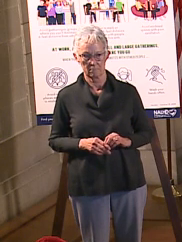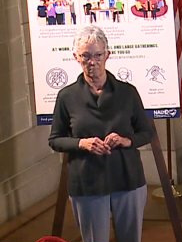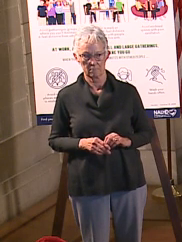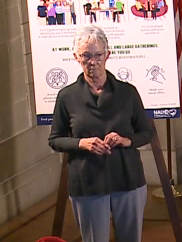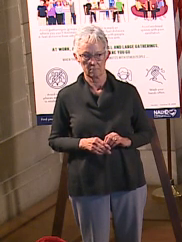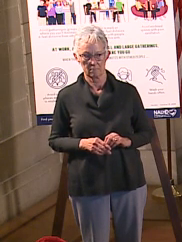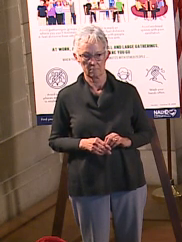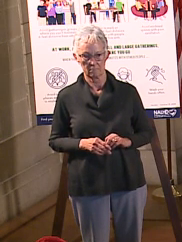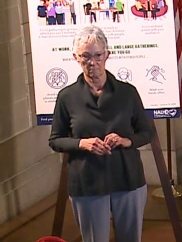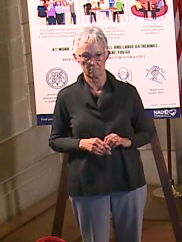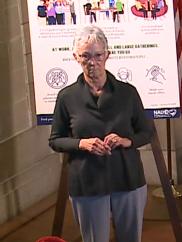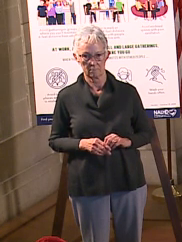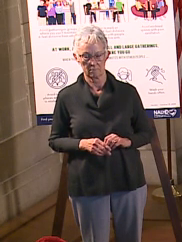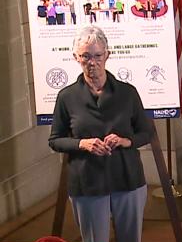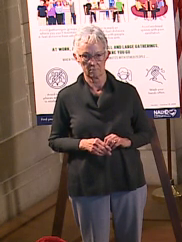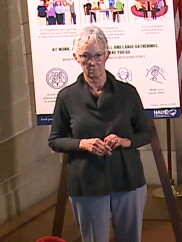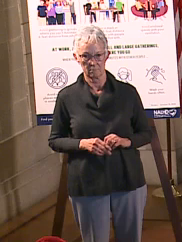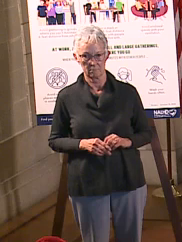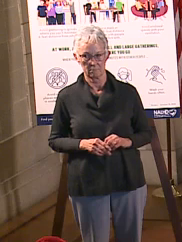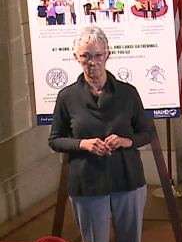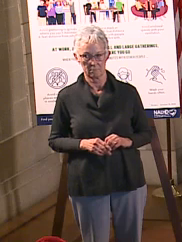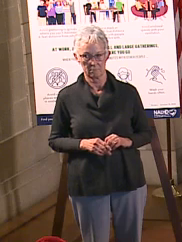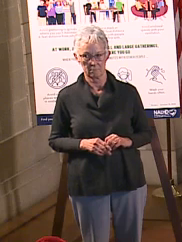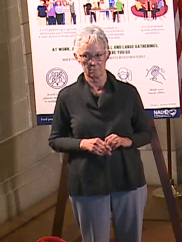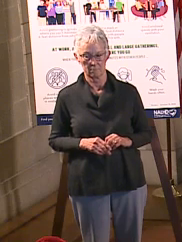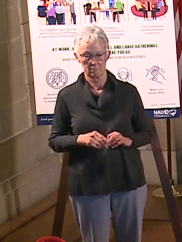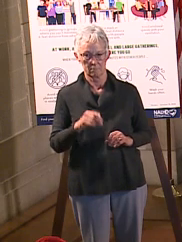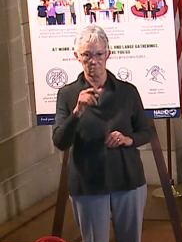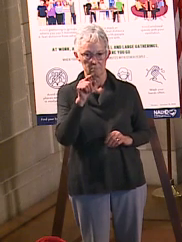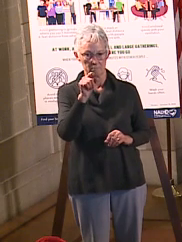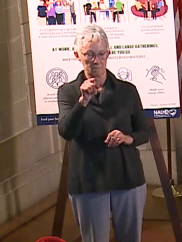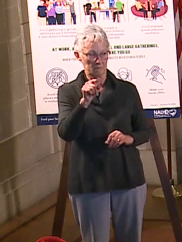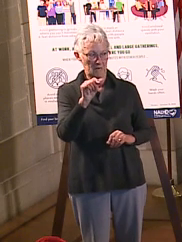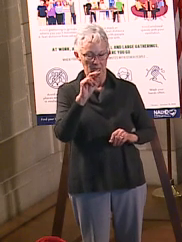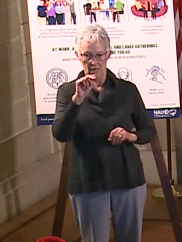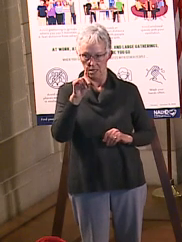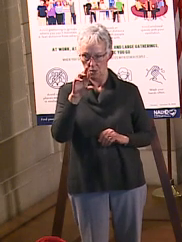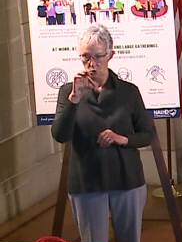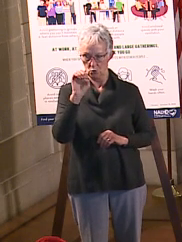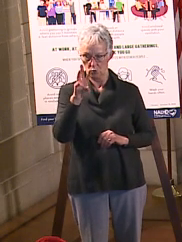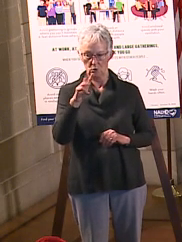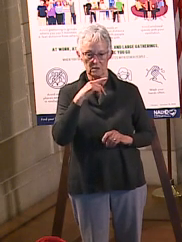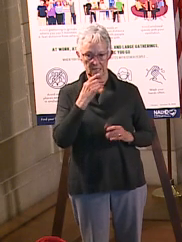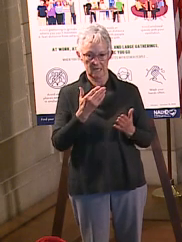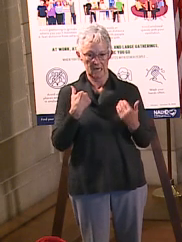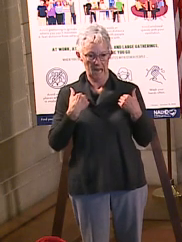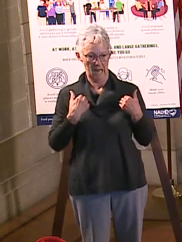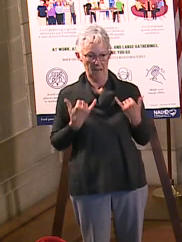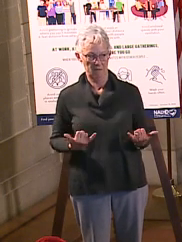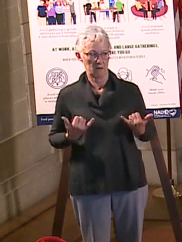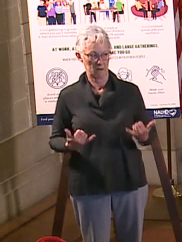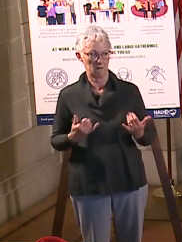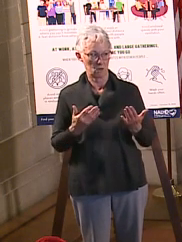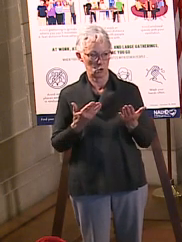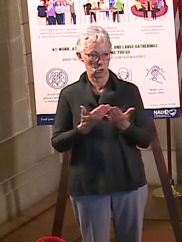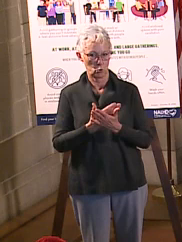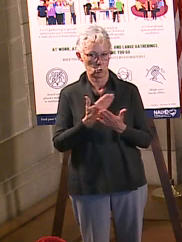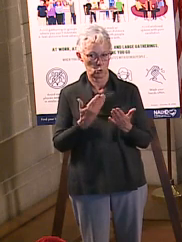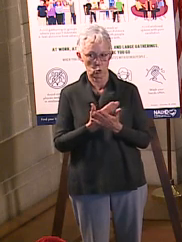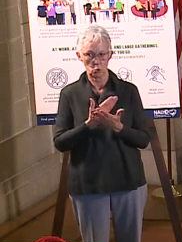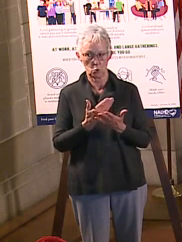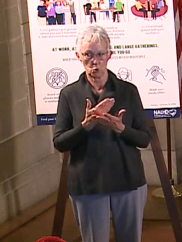that impacts medical marijuana? So Andrew's saying that there's a new push to